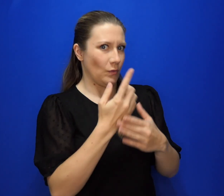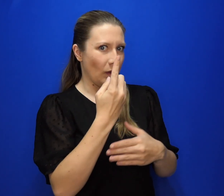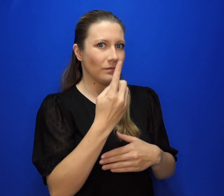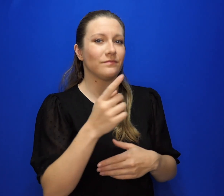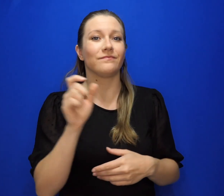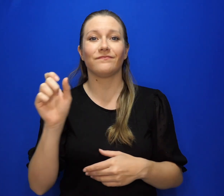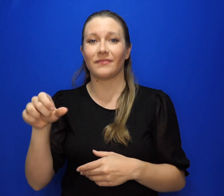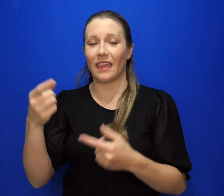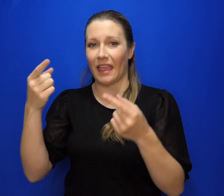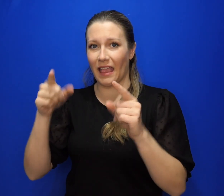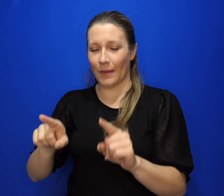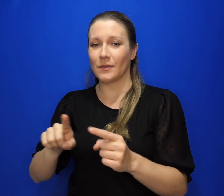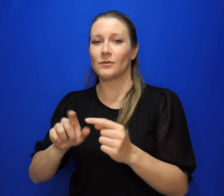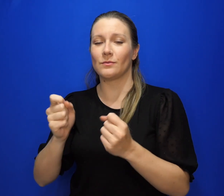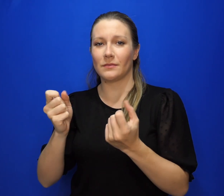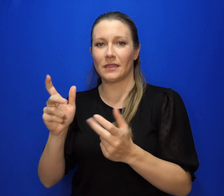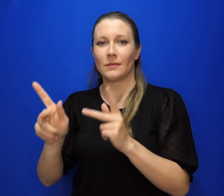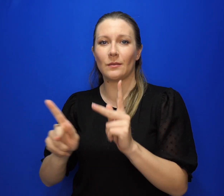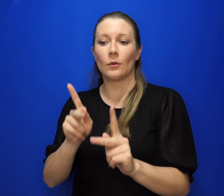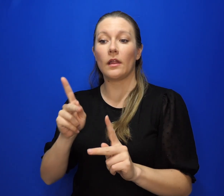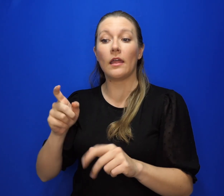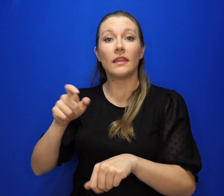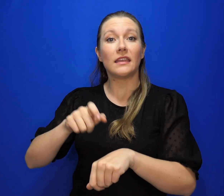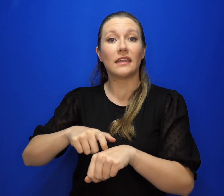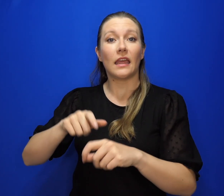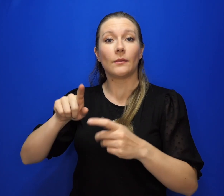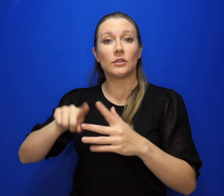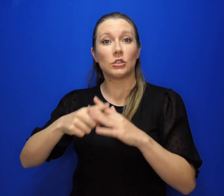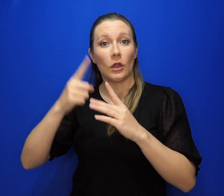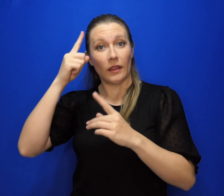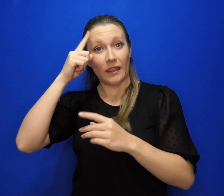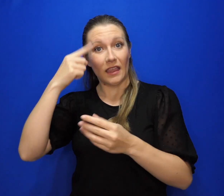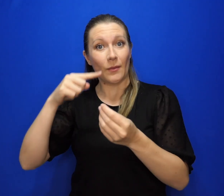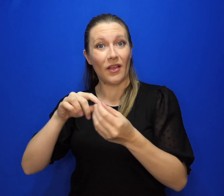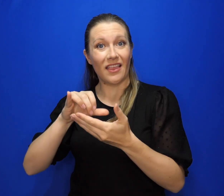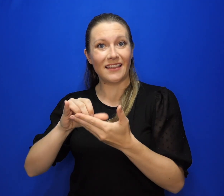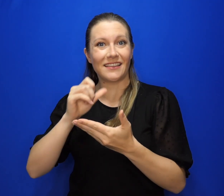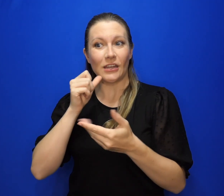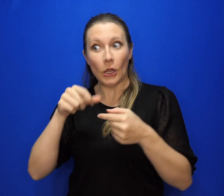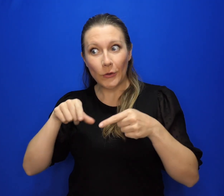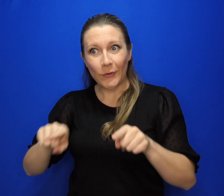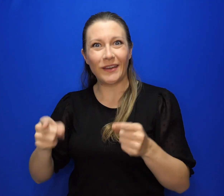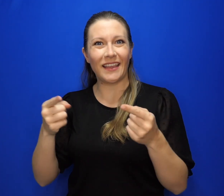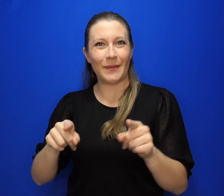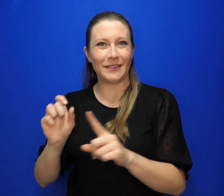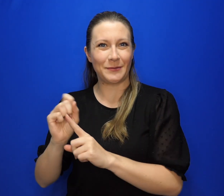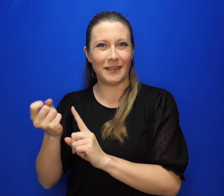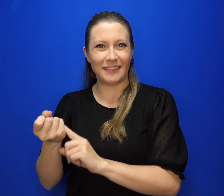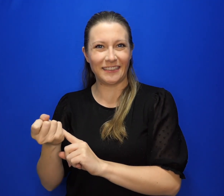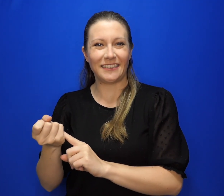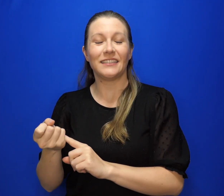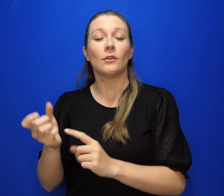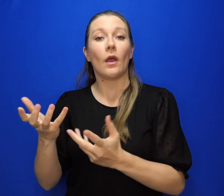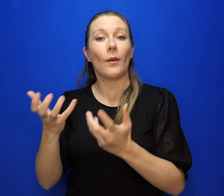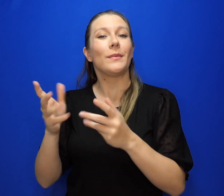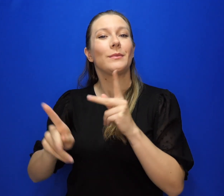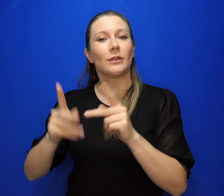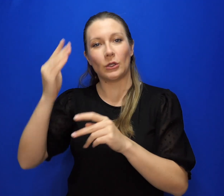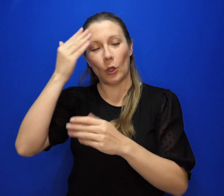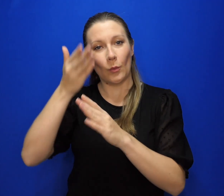time to start thinking about it isn't when it's happening. So I'd like people to know ahead of time what to do. So how does it... Go